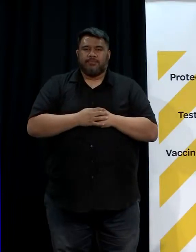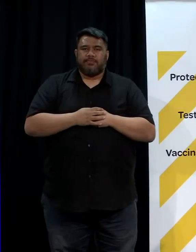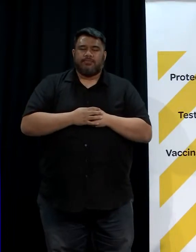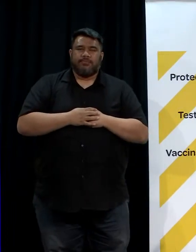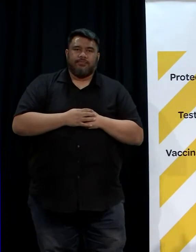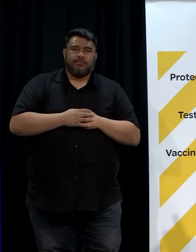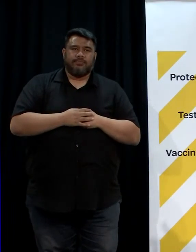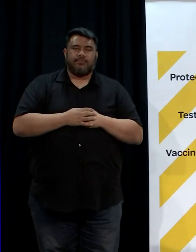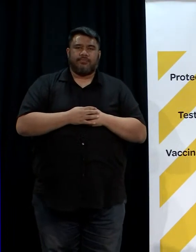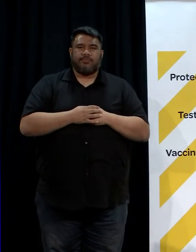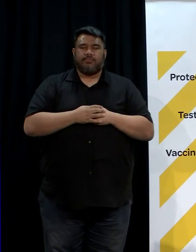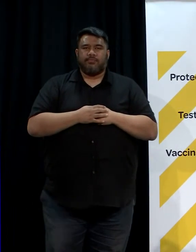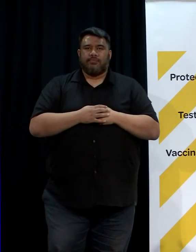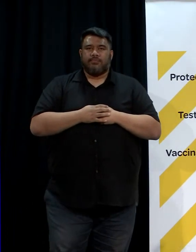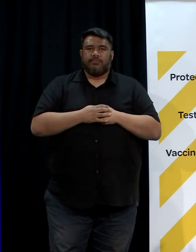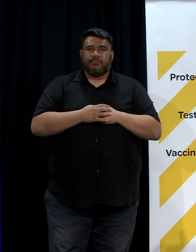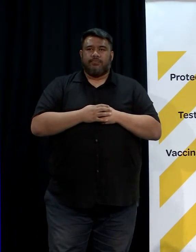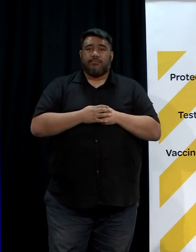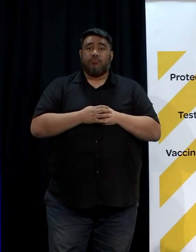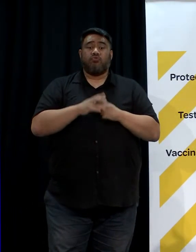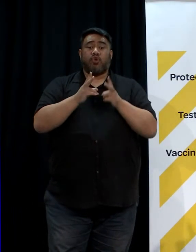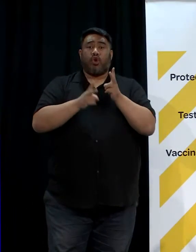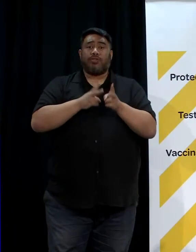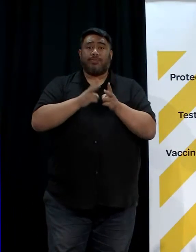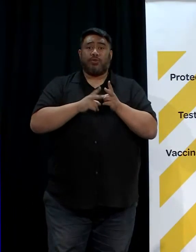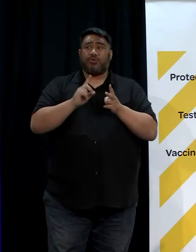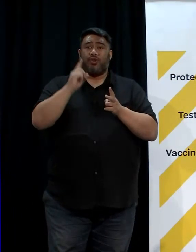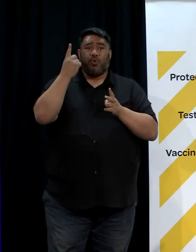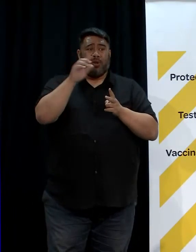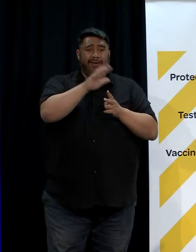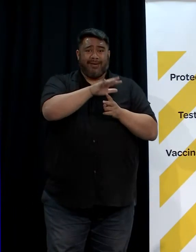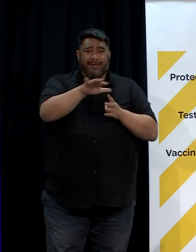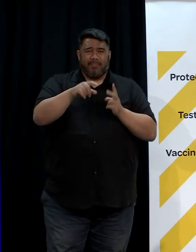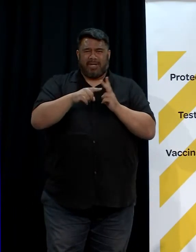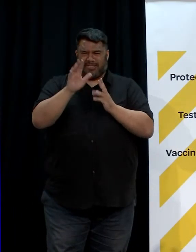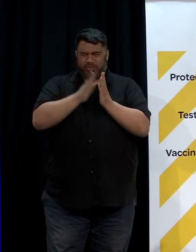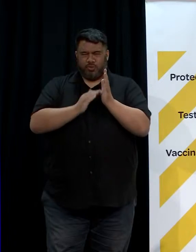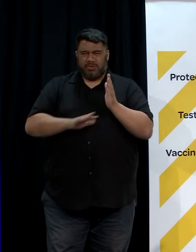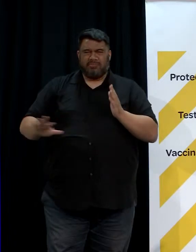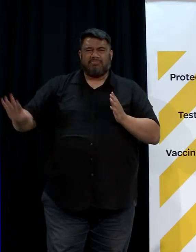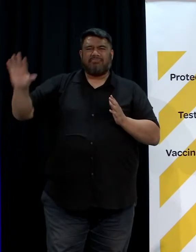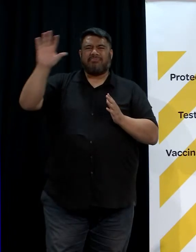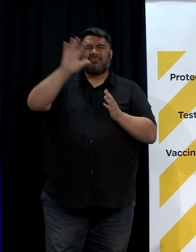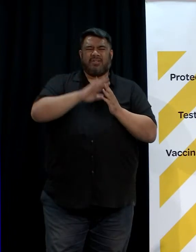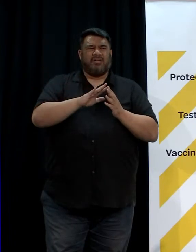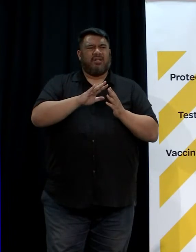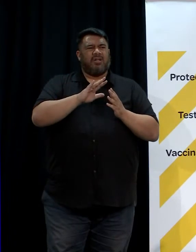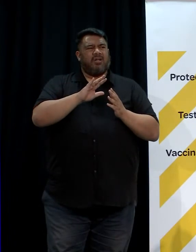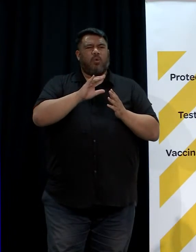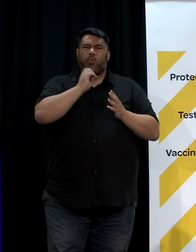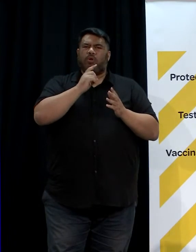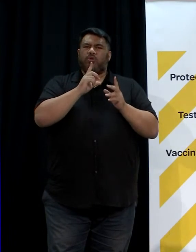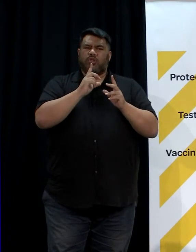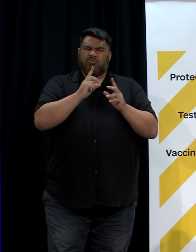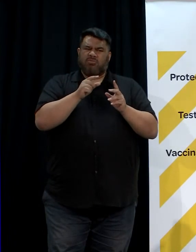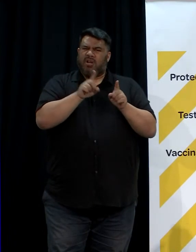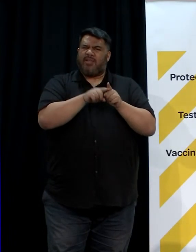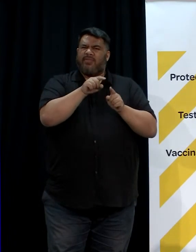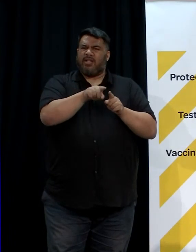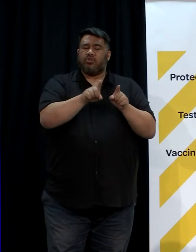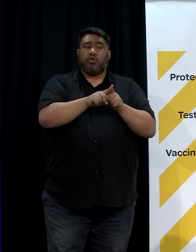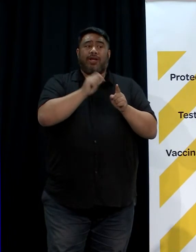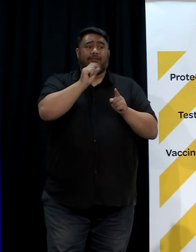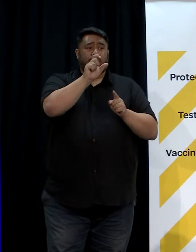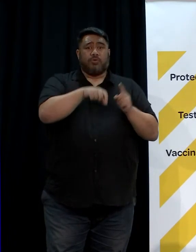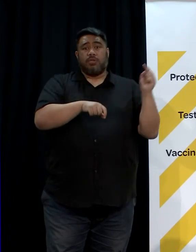on hundreds of people across hospitals in Auckland and elsewhere across the country in this sort of situation to identify those who might be